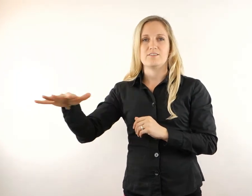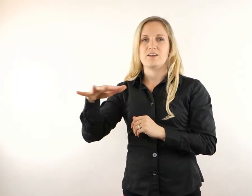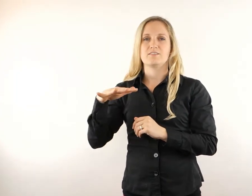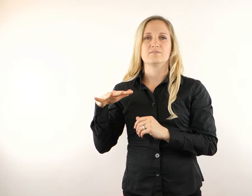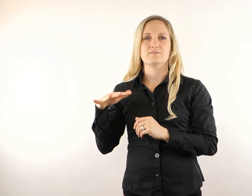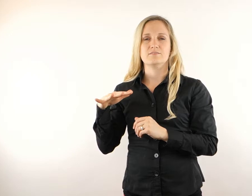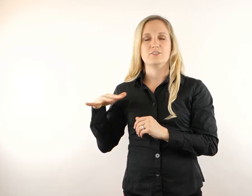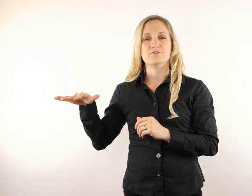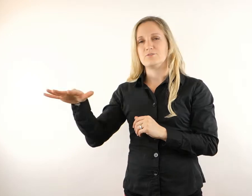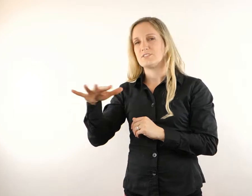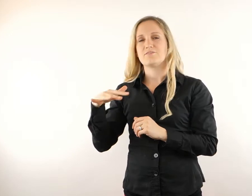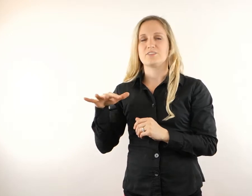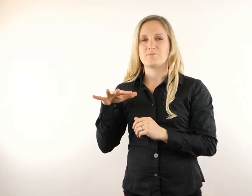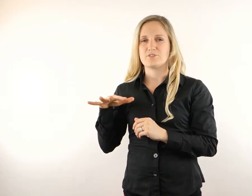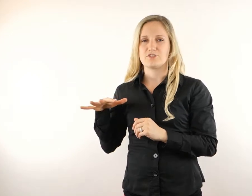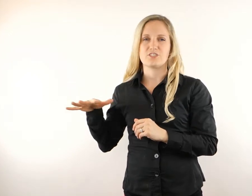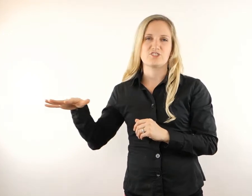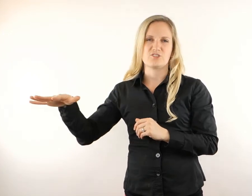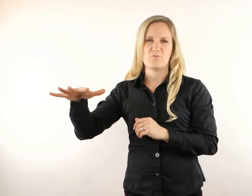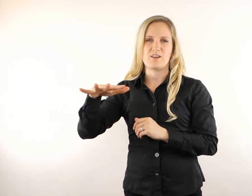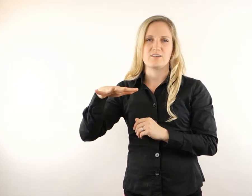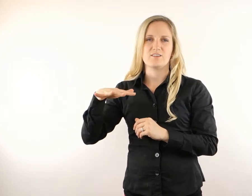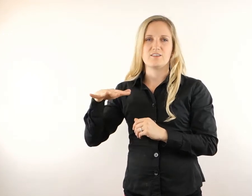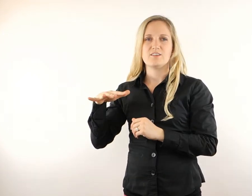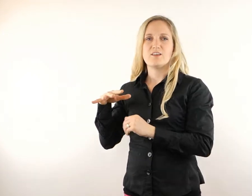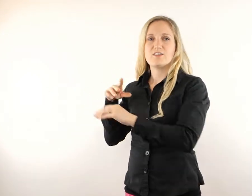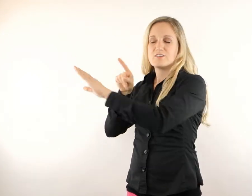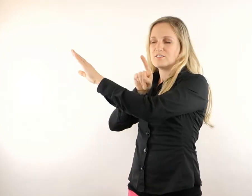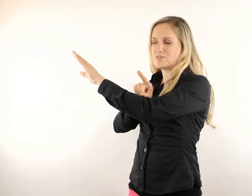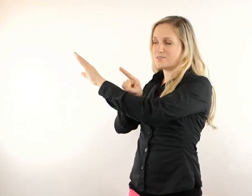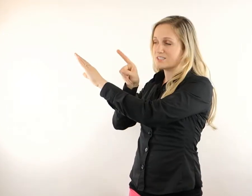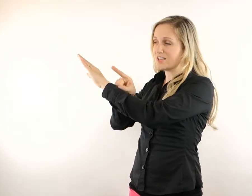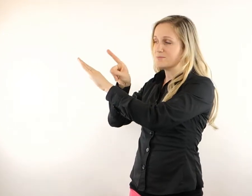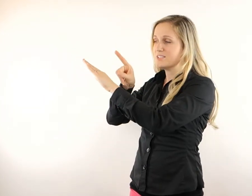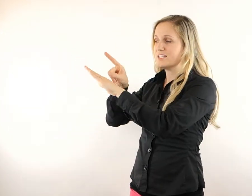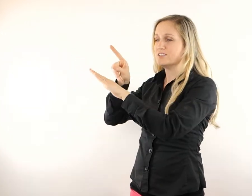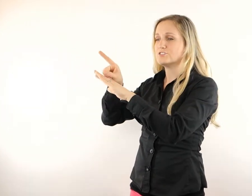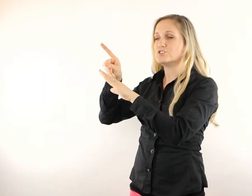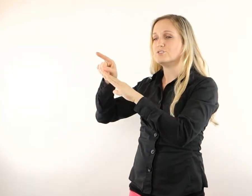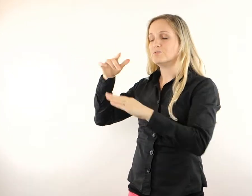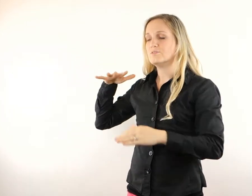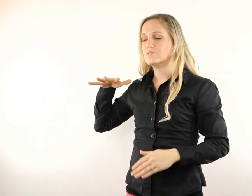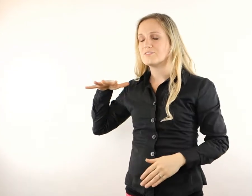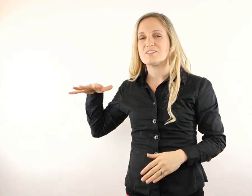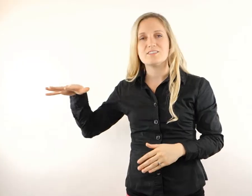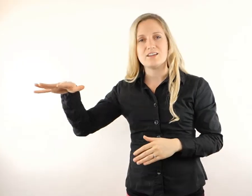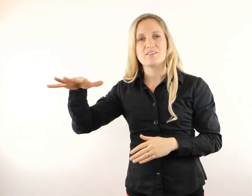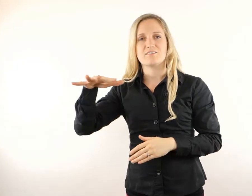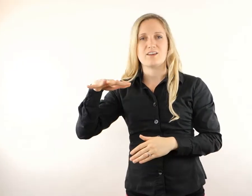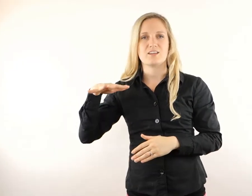Area. You don't do it several times, it's just one. So he's climbing the hill to this area right